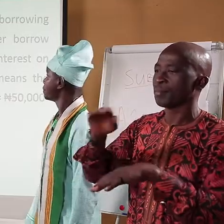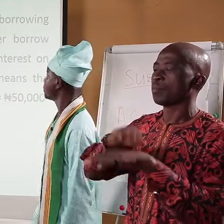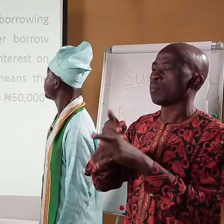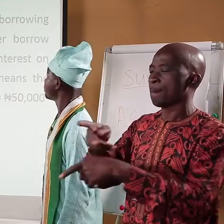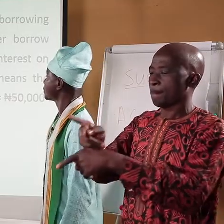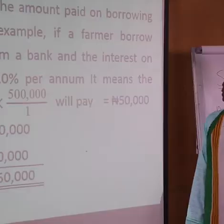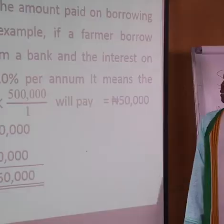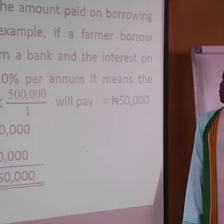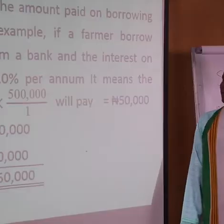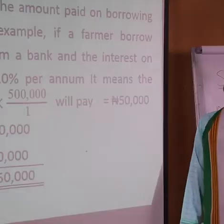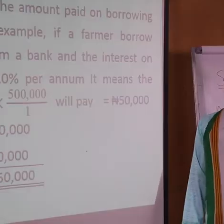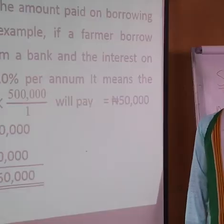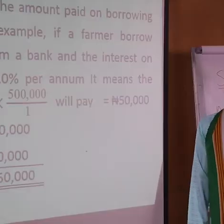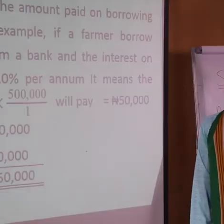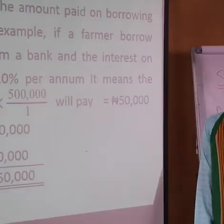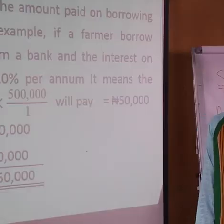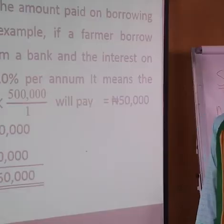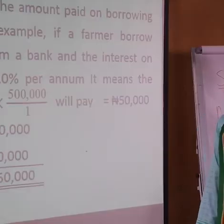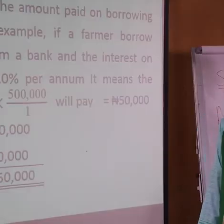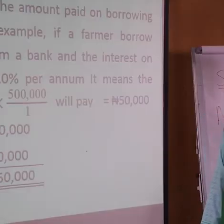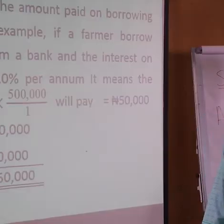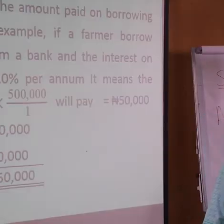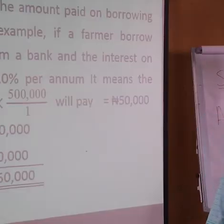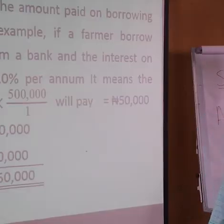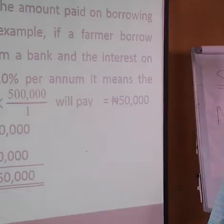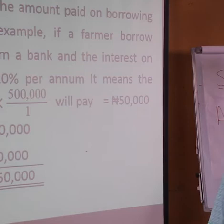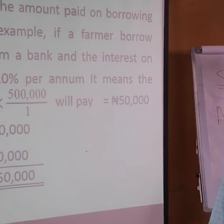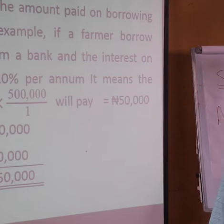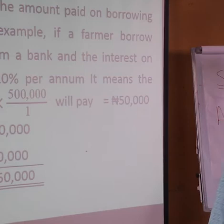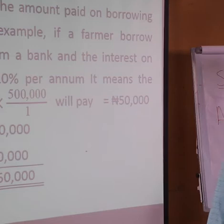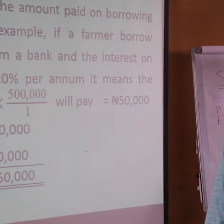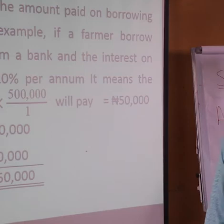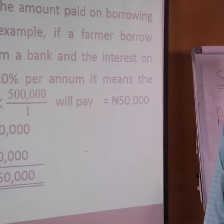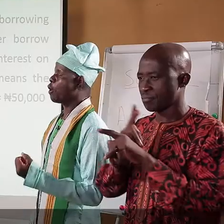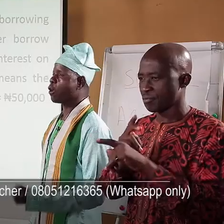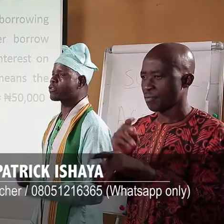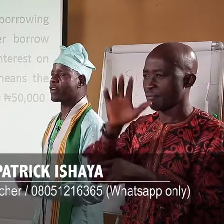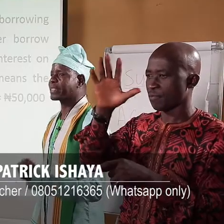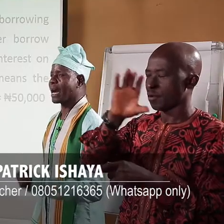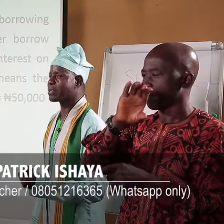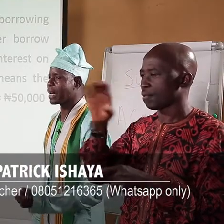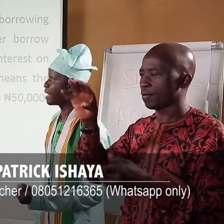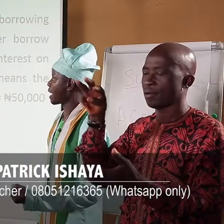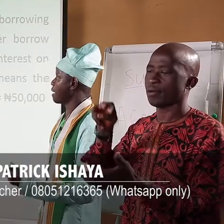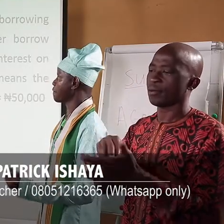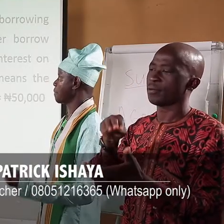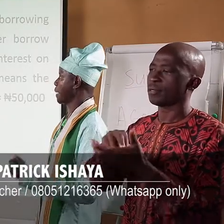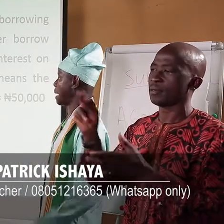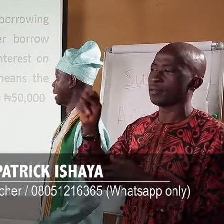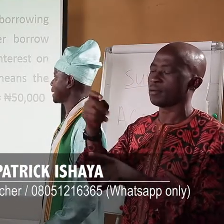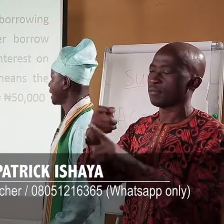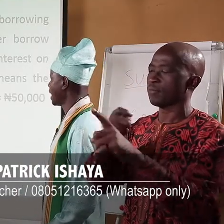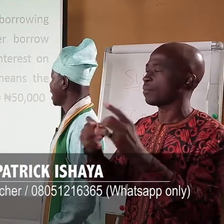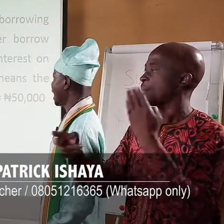capital. For instance, if a farmer borrows 500,000 naira from